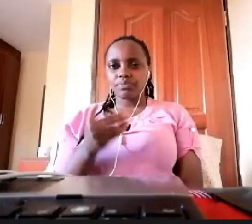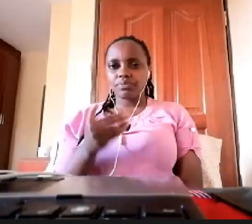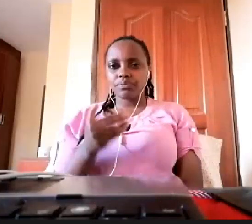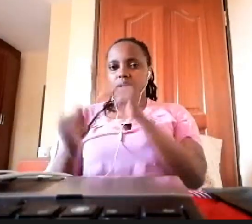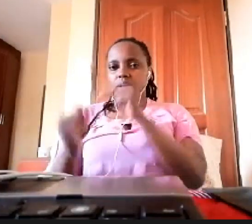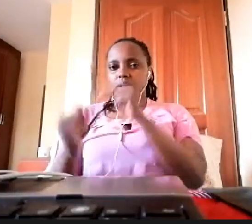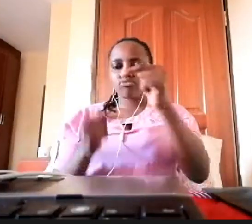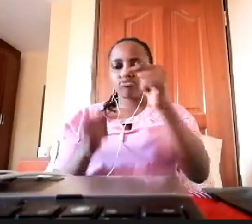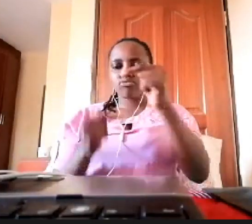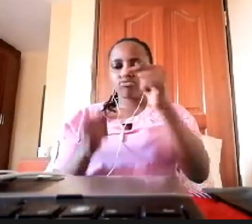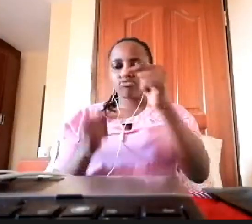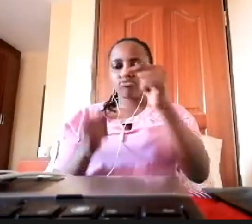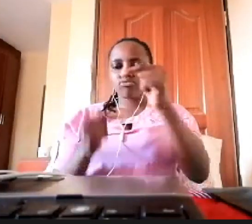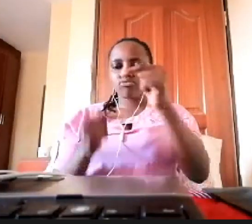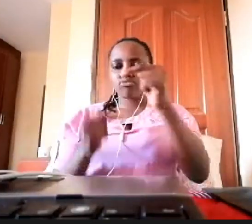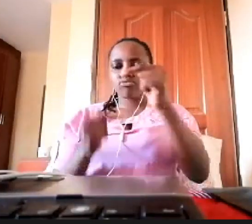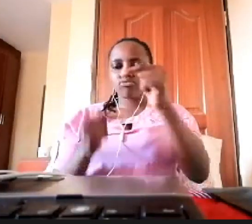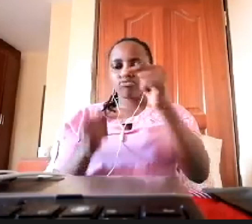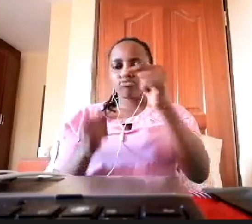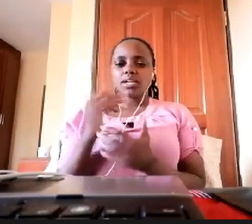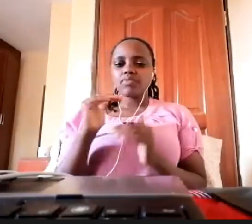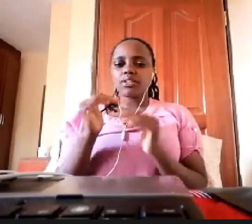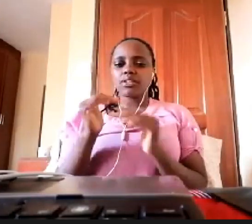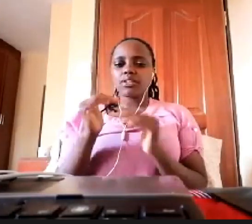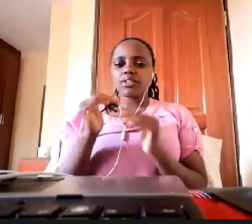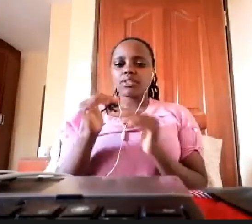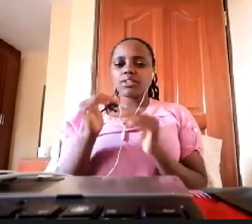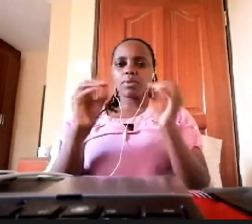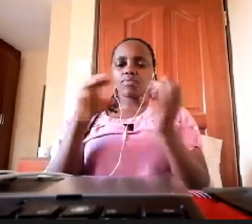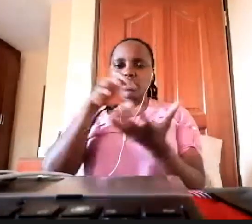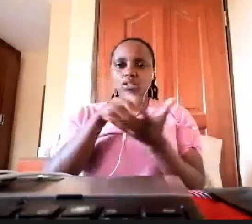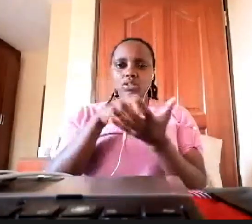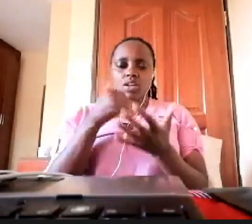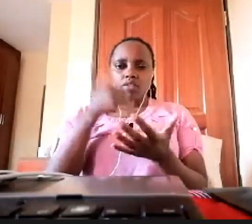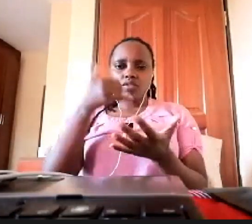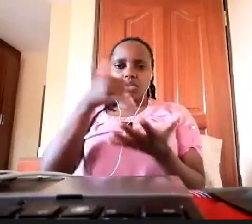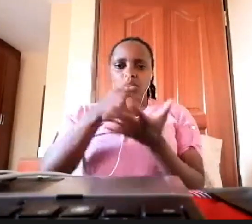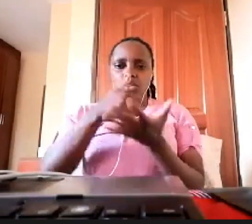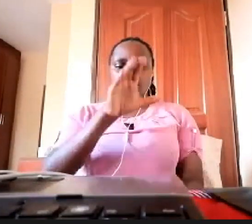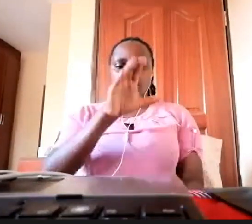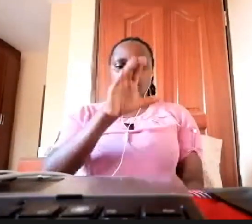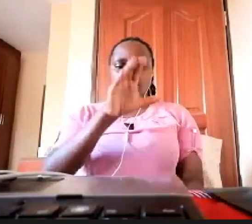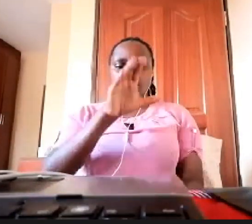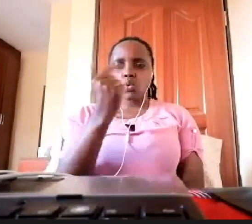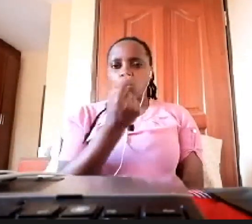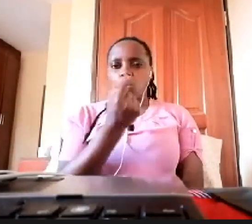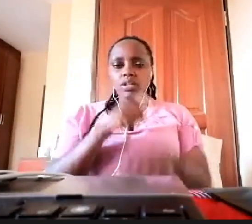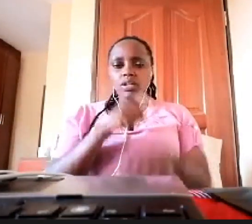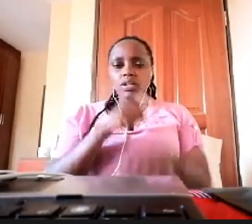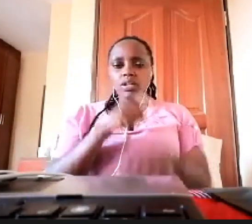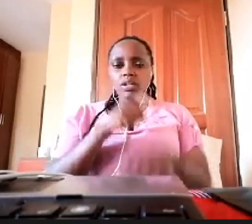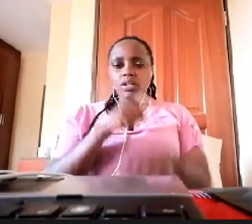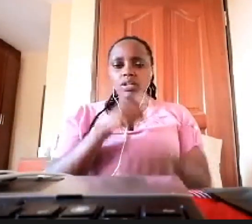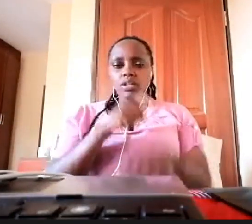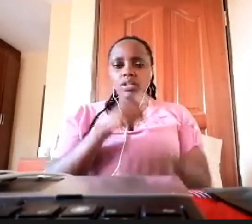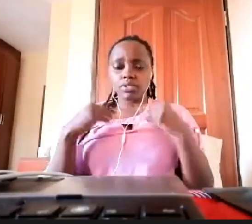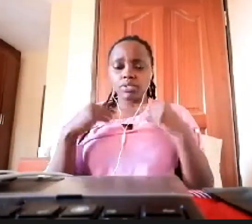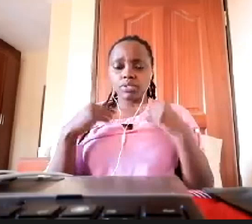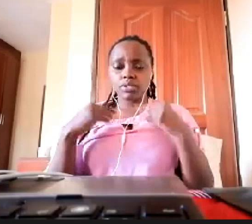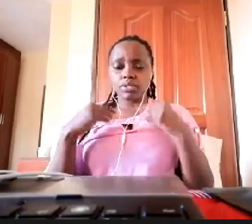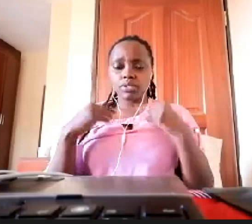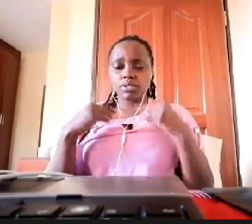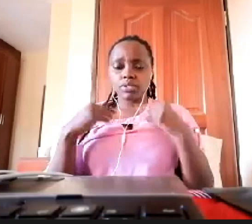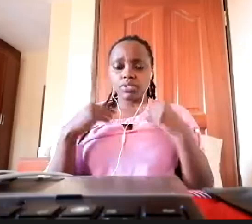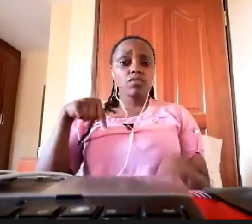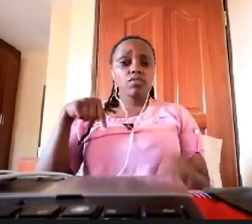process, and not just in stages. So we have situations where you're involving CSOs only when you need them to endorse the report.